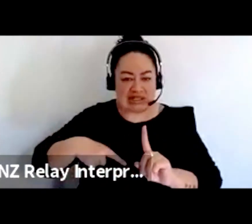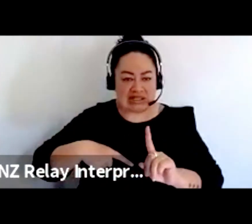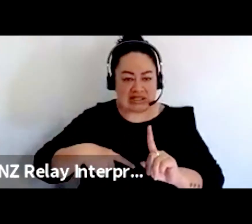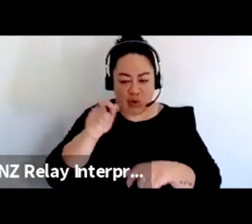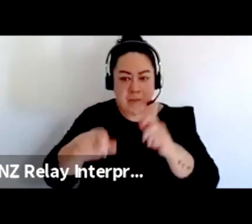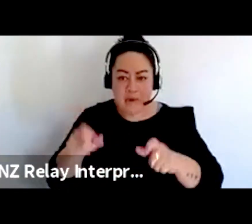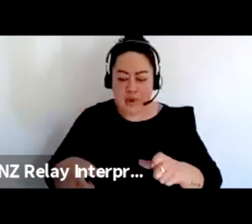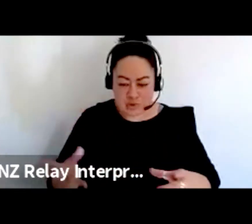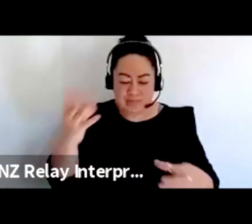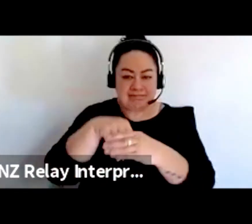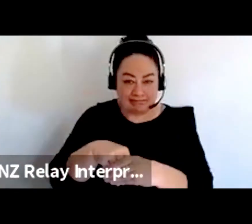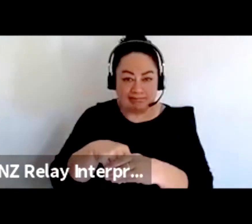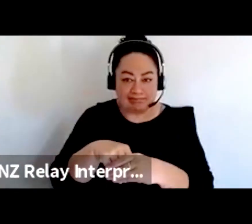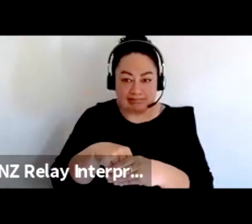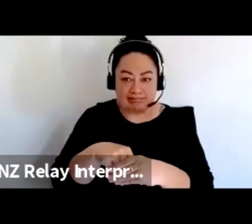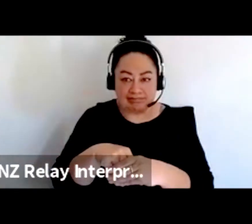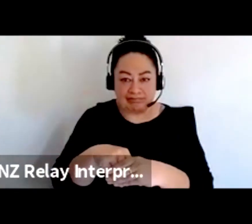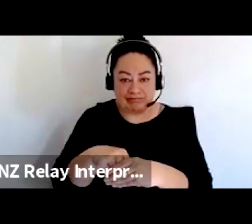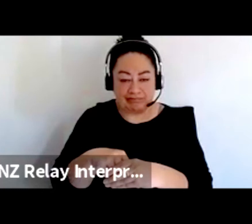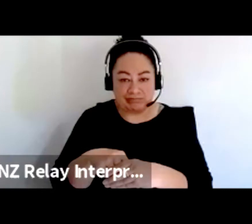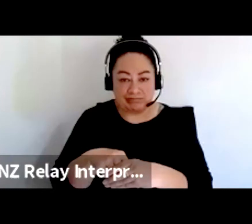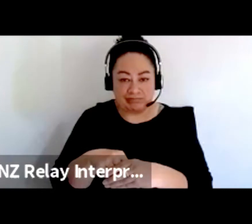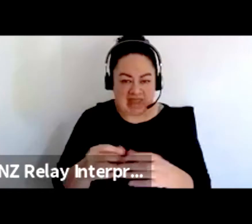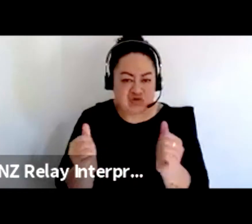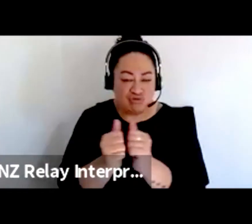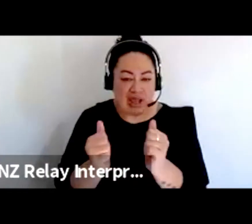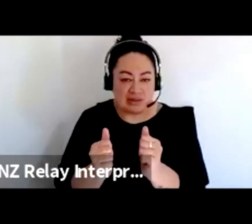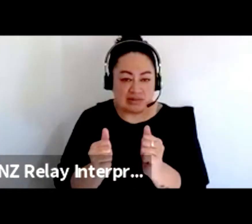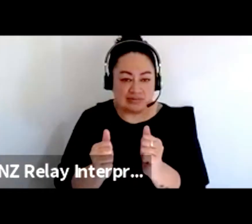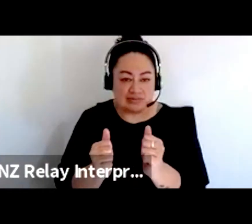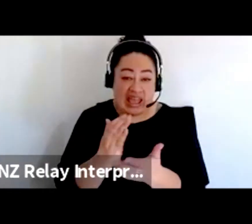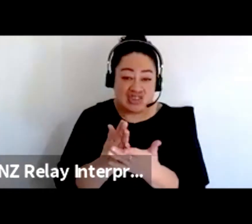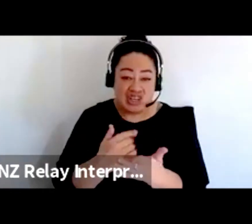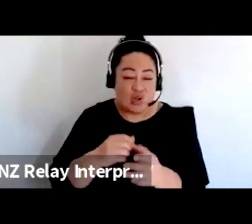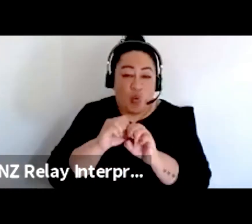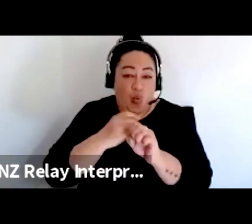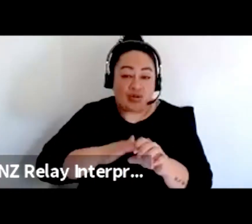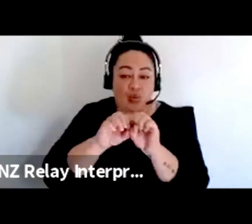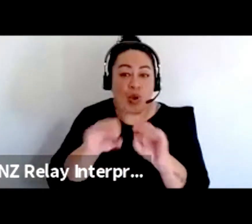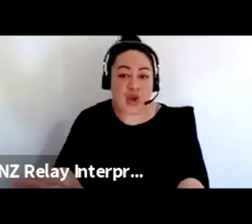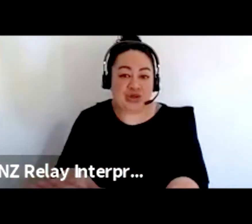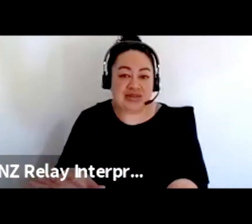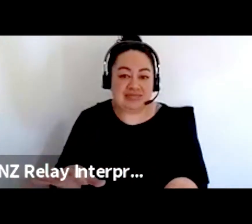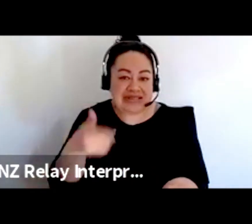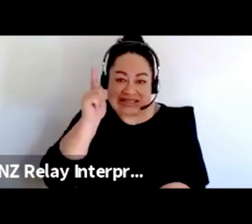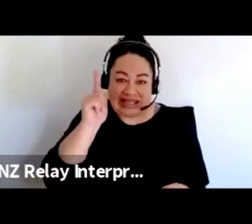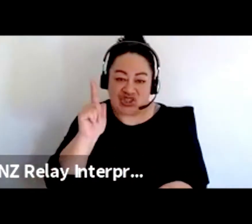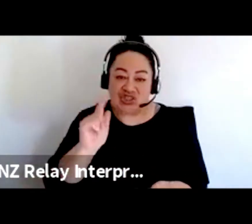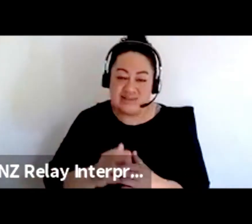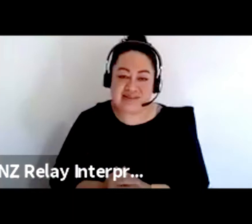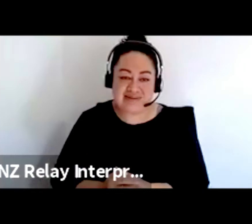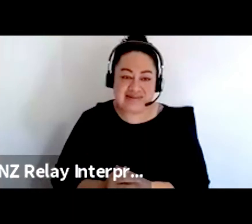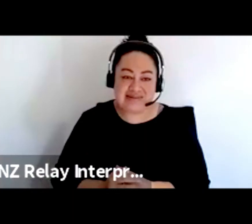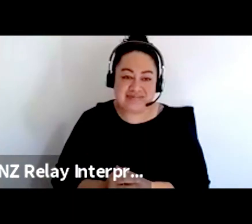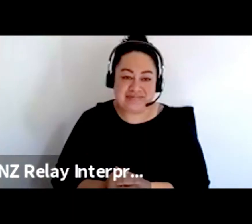So I don't want to lose teachers, let's put it that way, for whatever reason, their choices or getting sick.